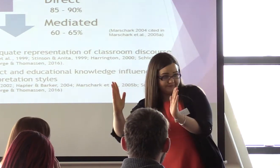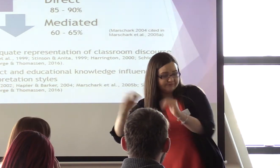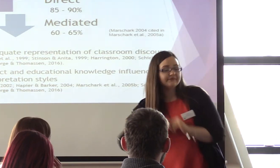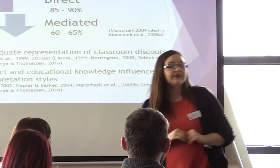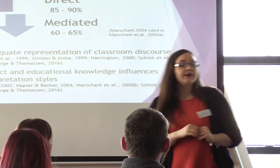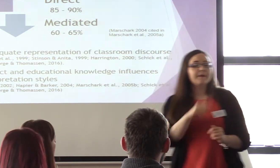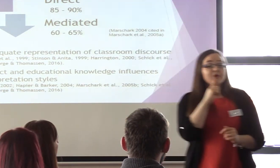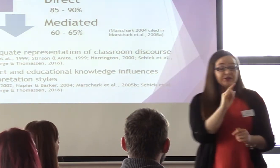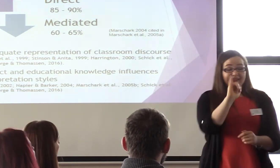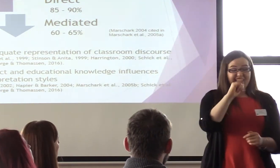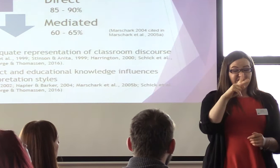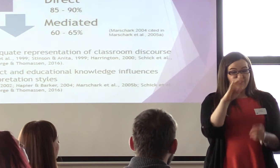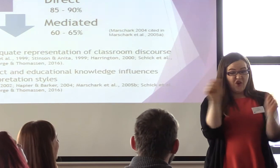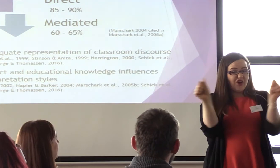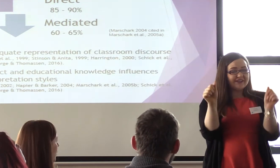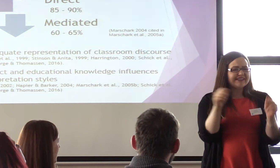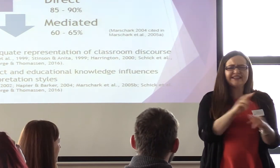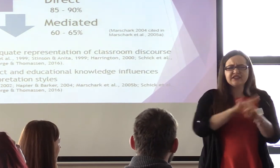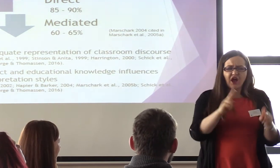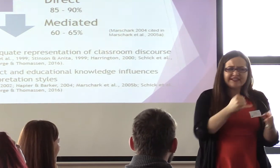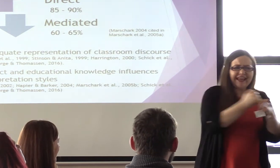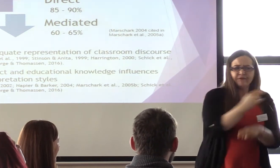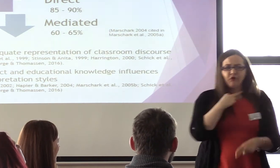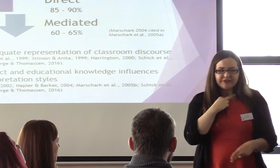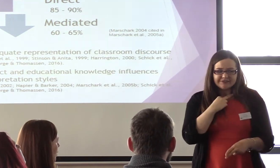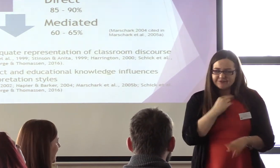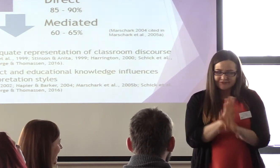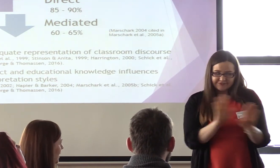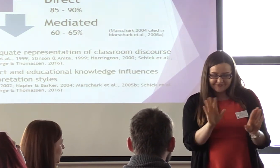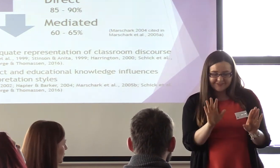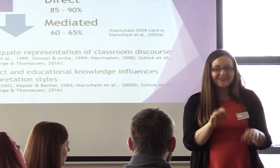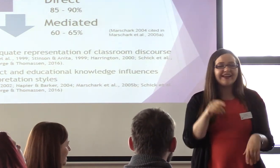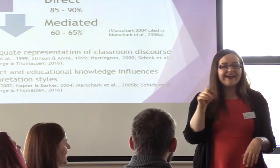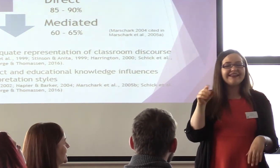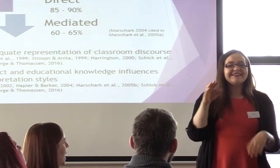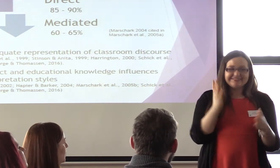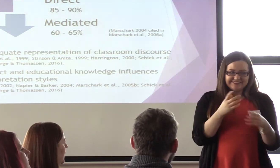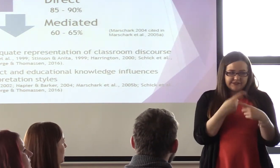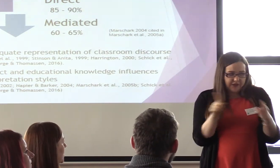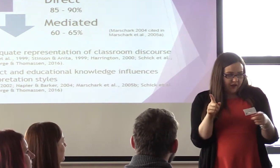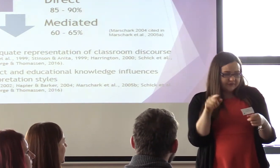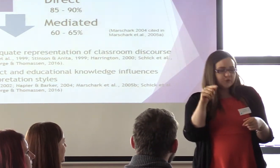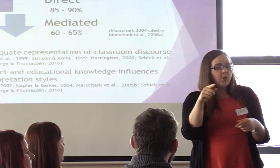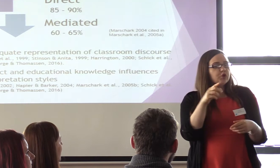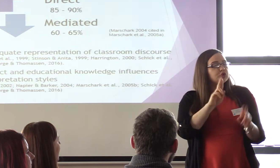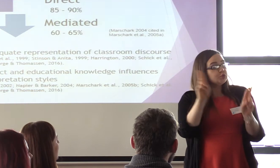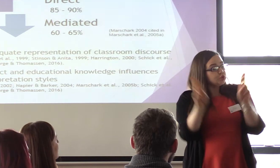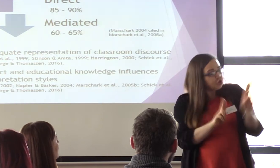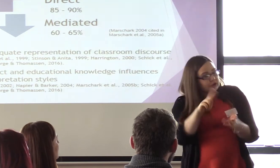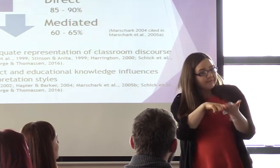voice. But invoice, it's not in your voice. That's not what that word means.